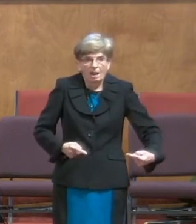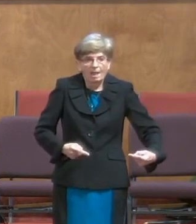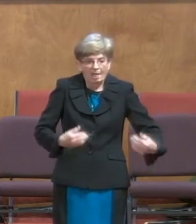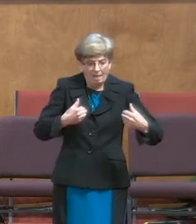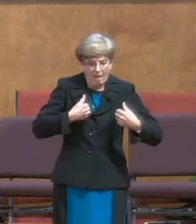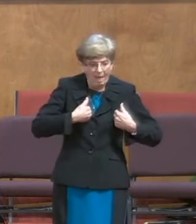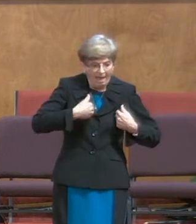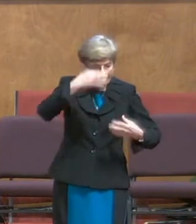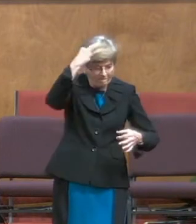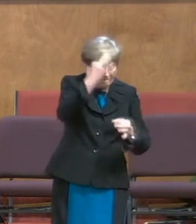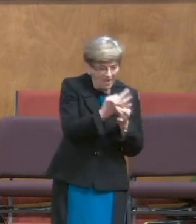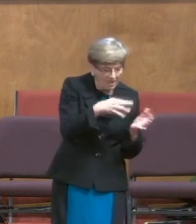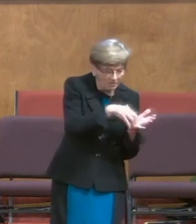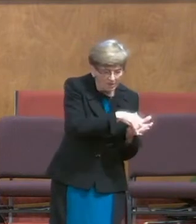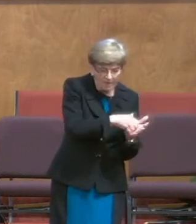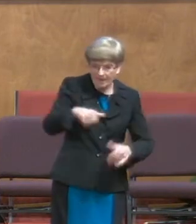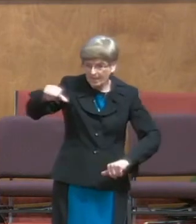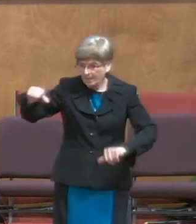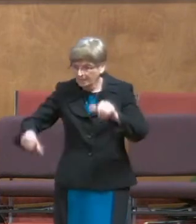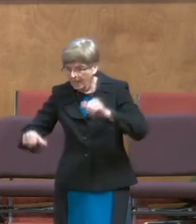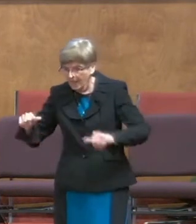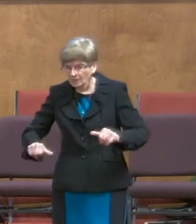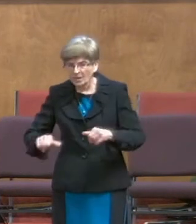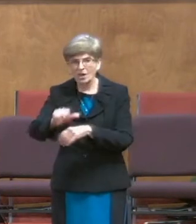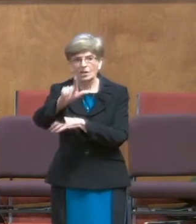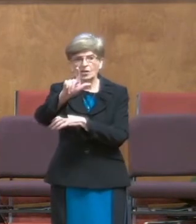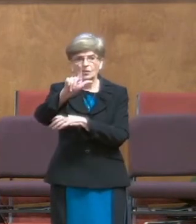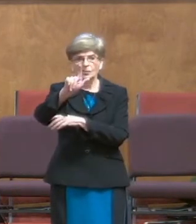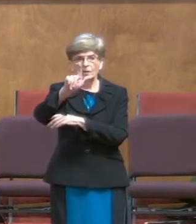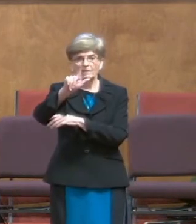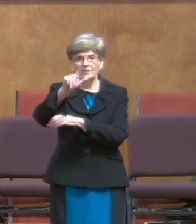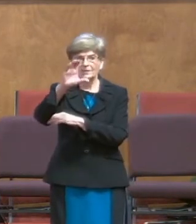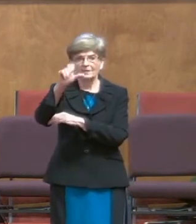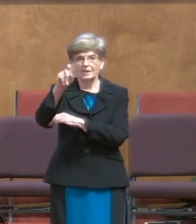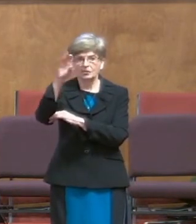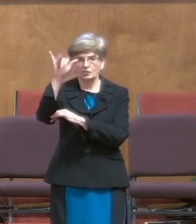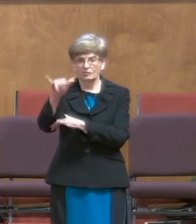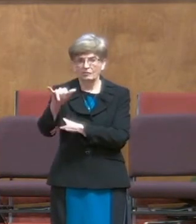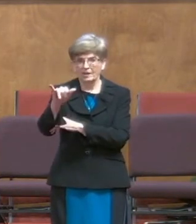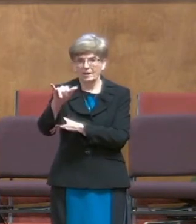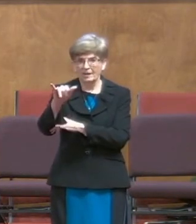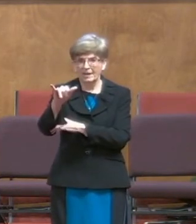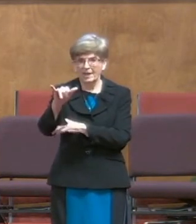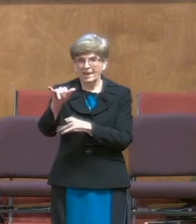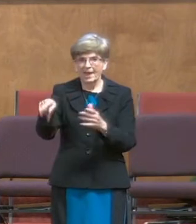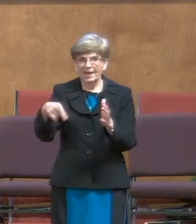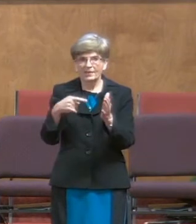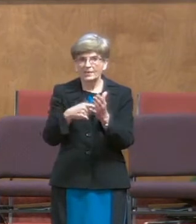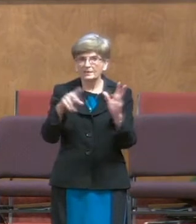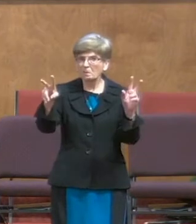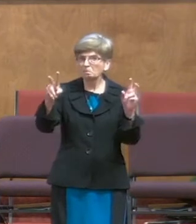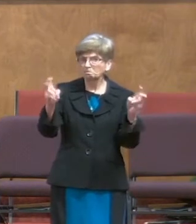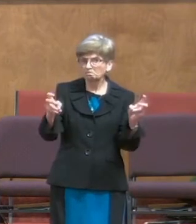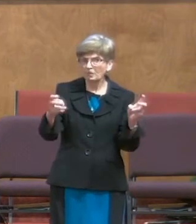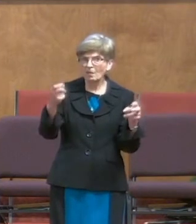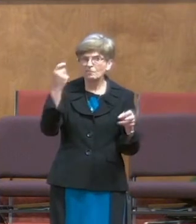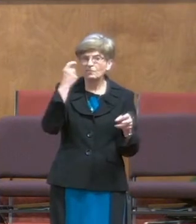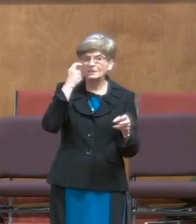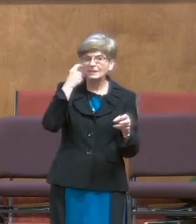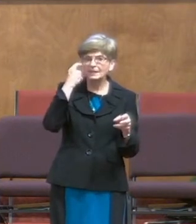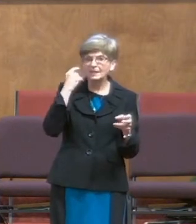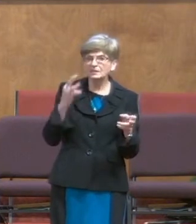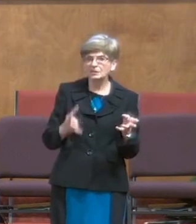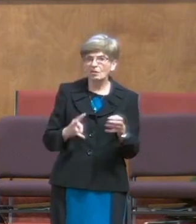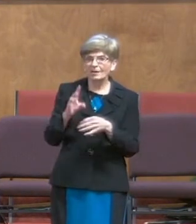And in the 21st century, there have been many people. This is a term that has kind of been coined really here recently. It's